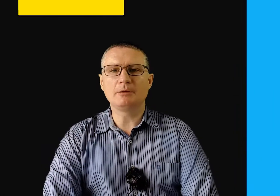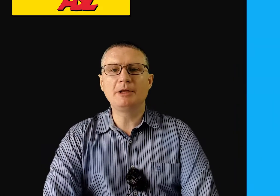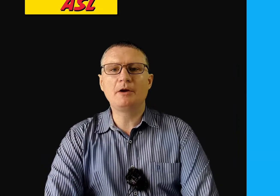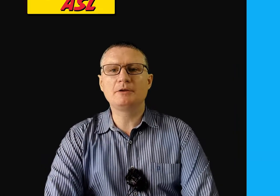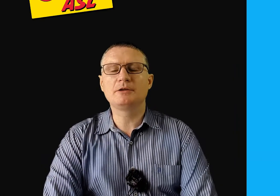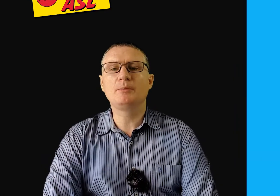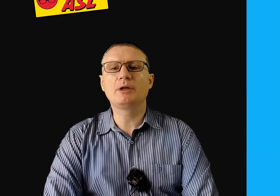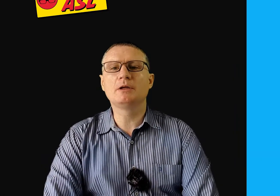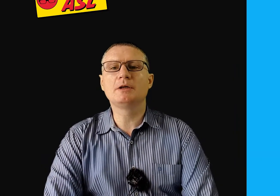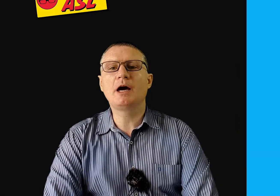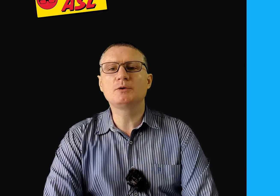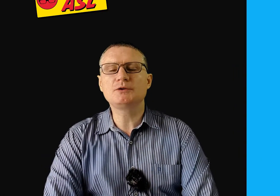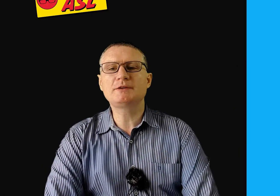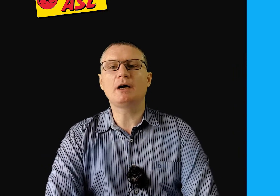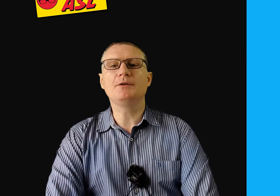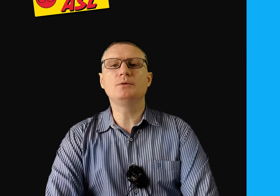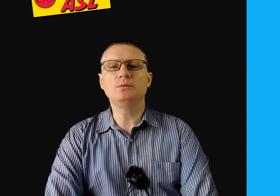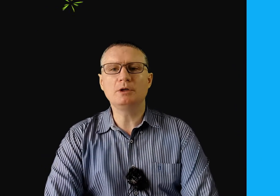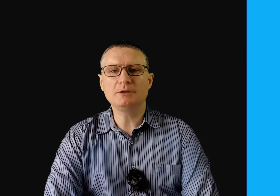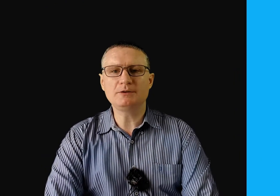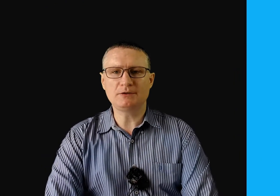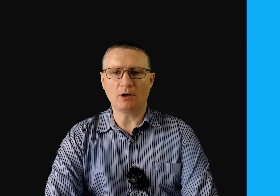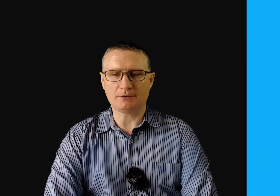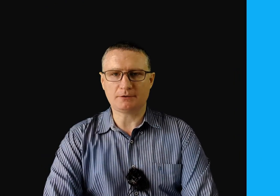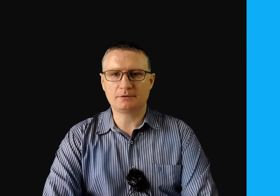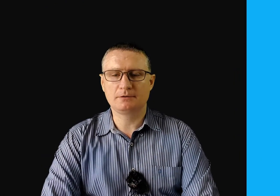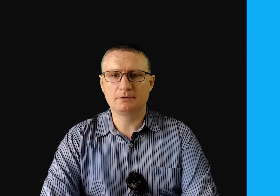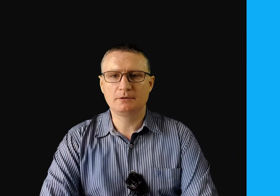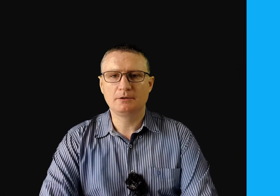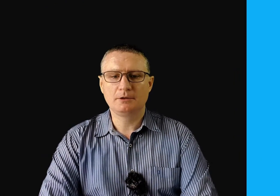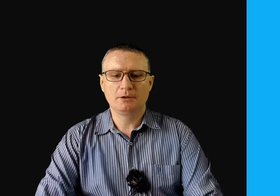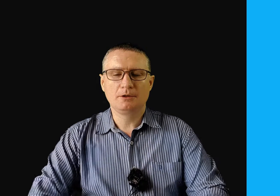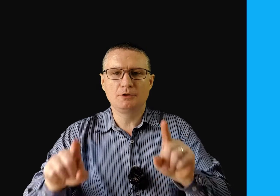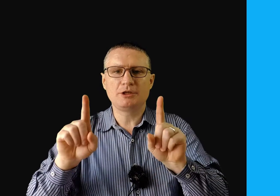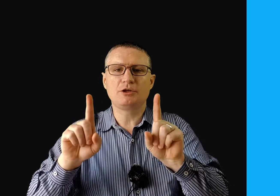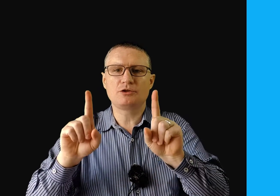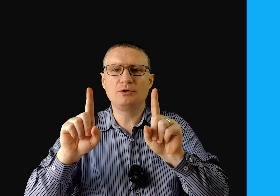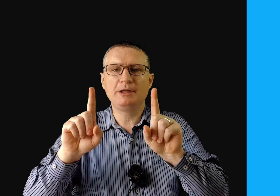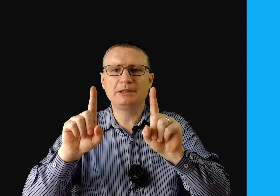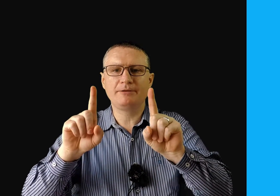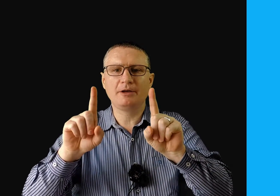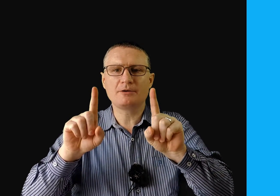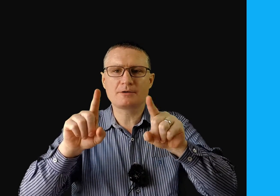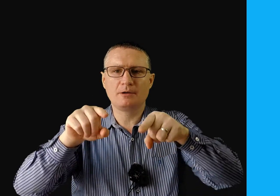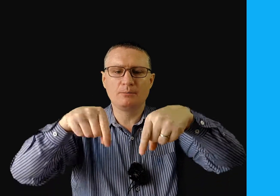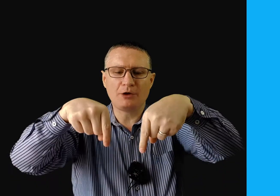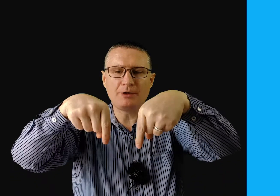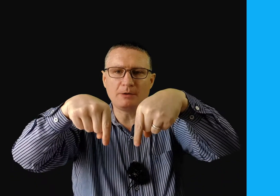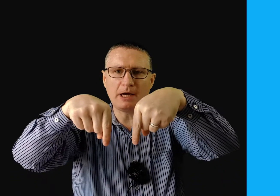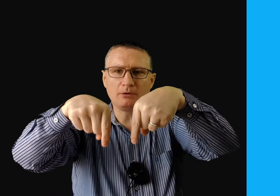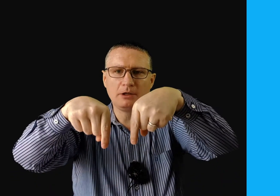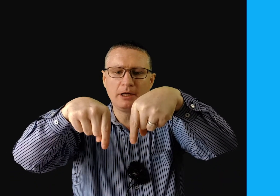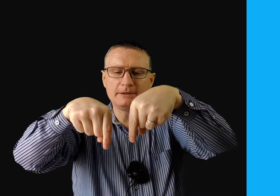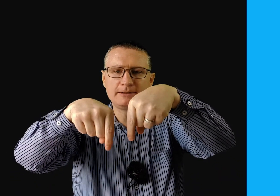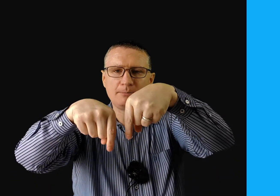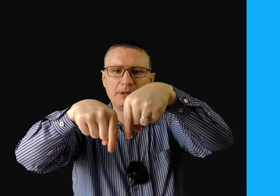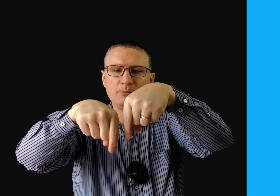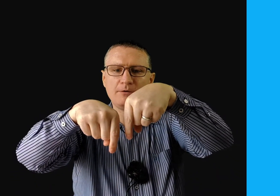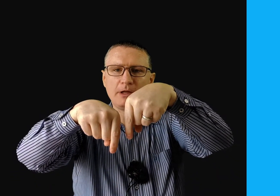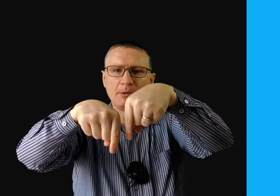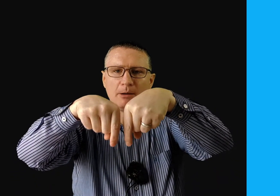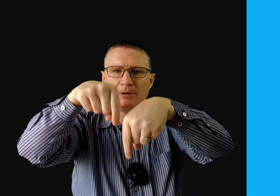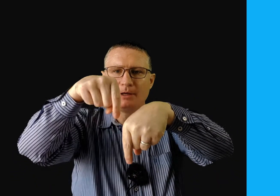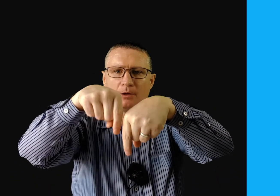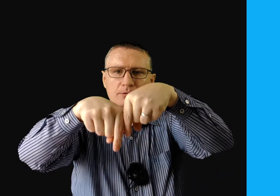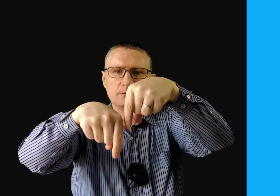I'm Ajarn Mieder, and today we're going to learn how to sign the word socks. Take your two index fingers, point them down, and simply